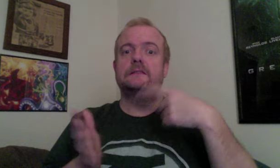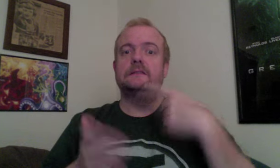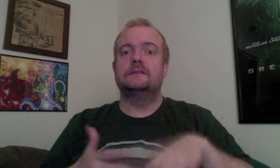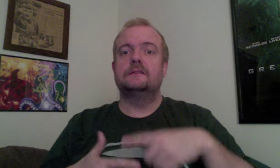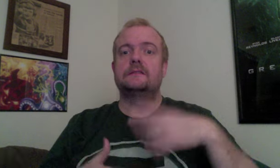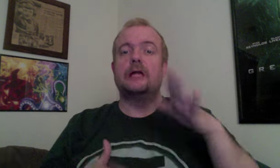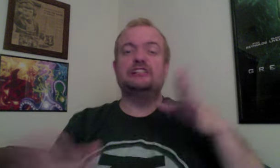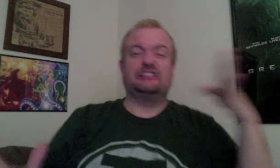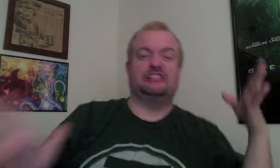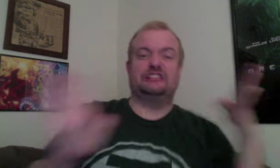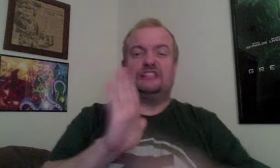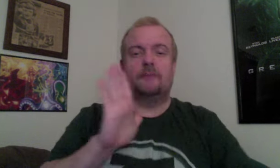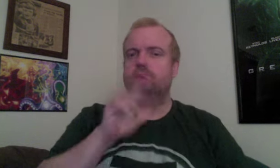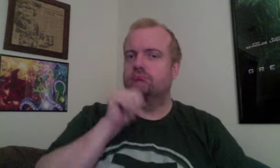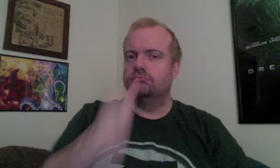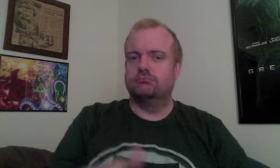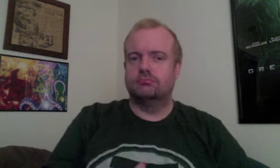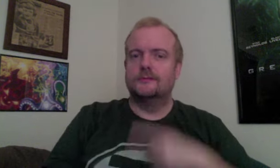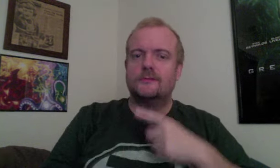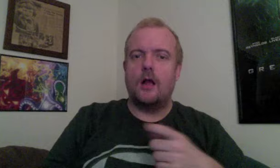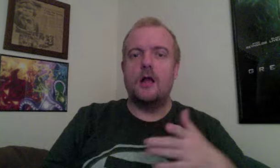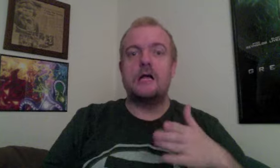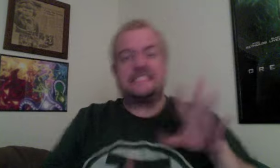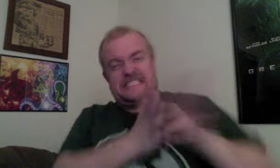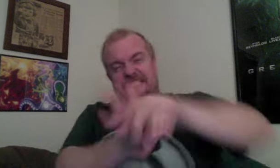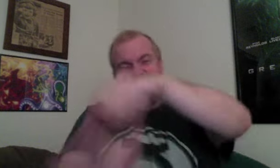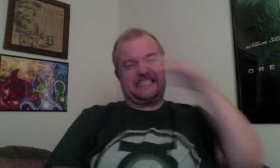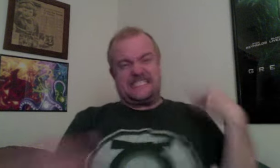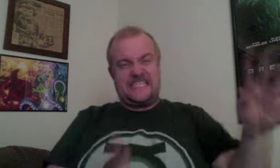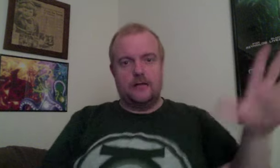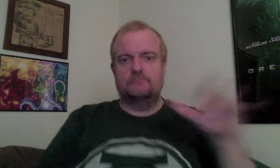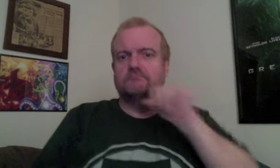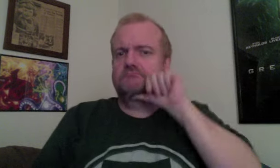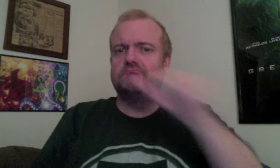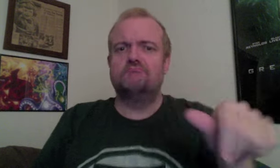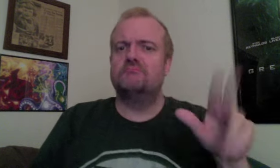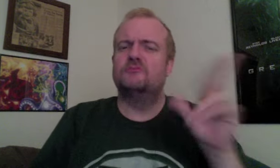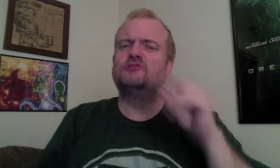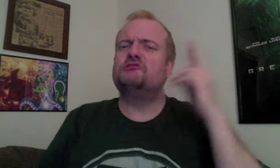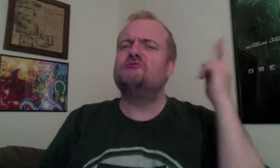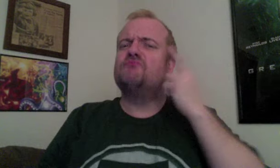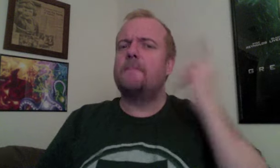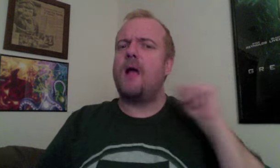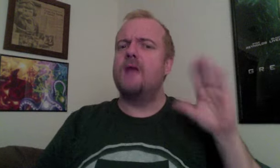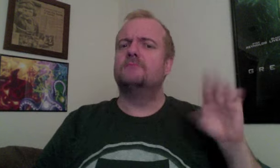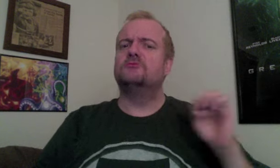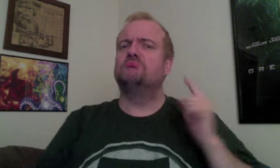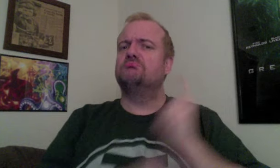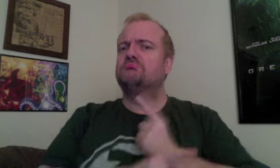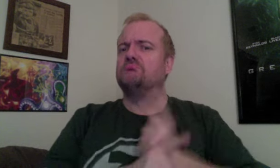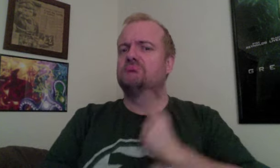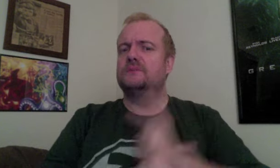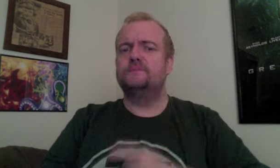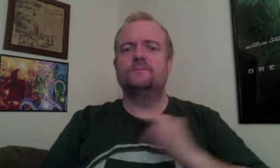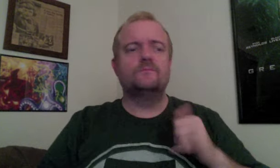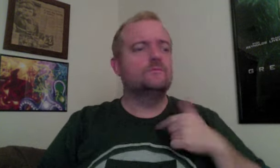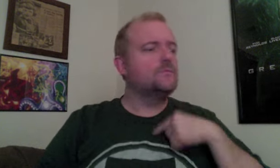If you have a volcanic vent underneath the normal bush, then the hot gas will come up, and that bush will catch